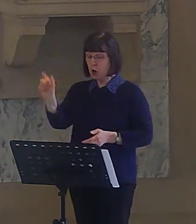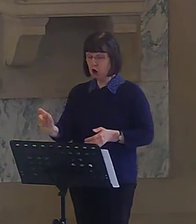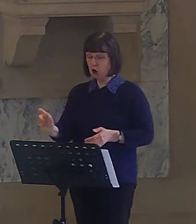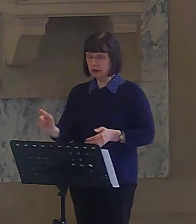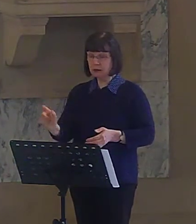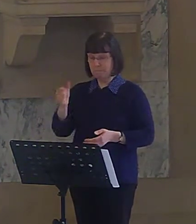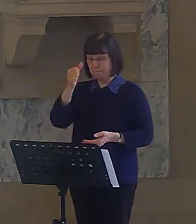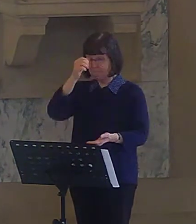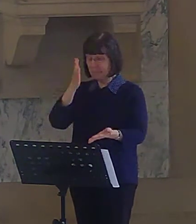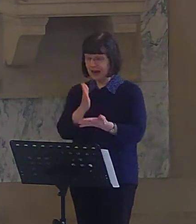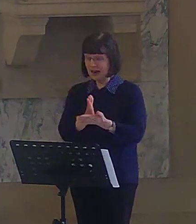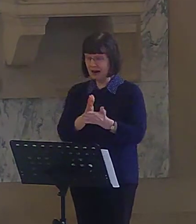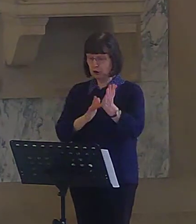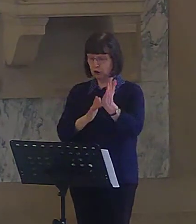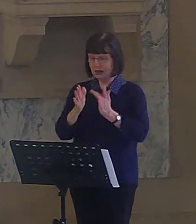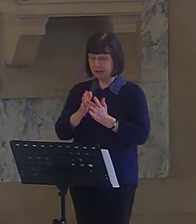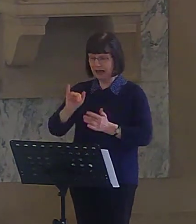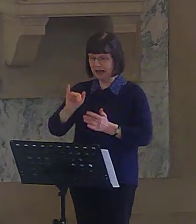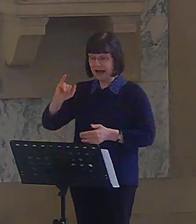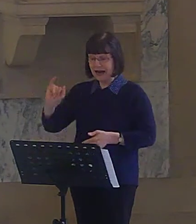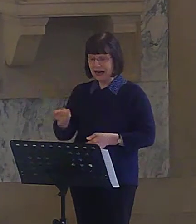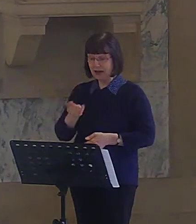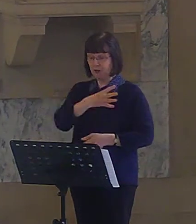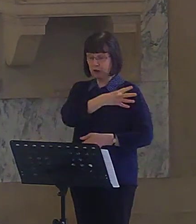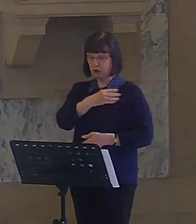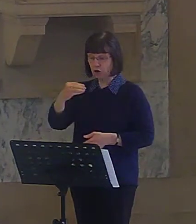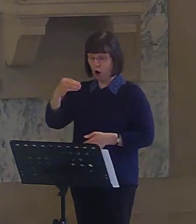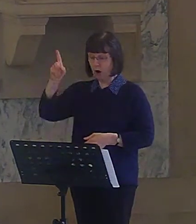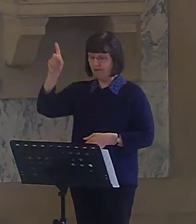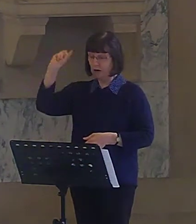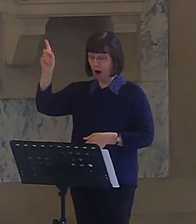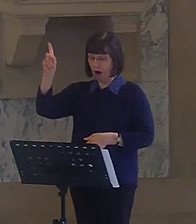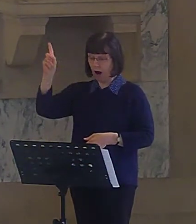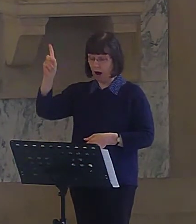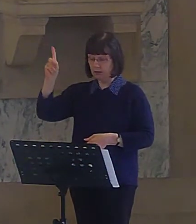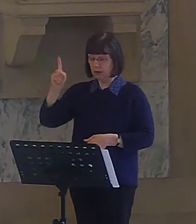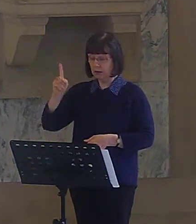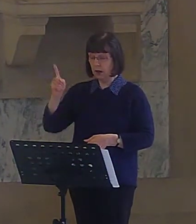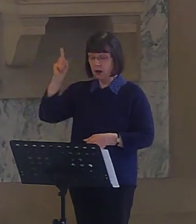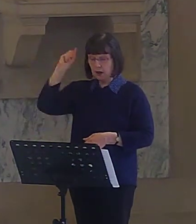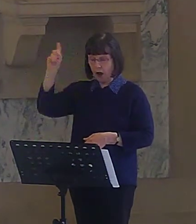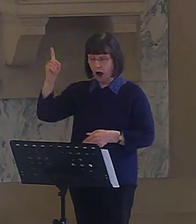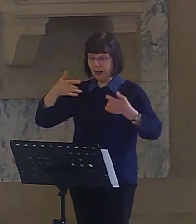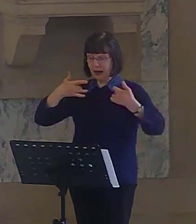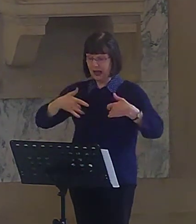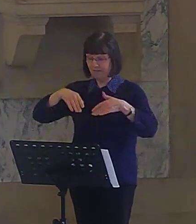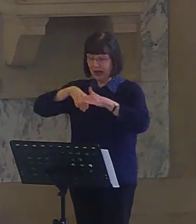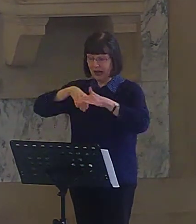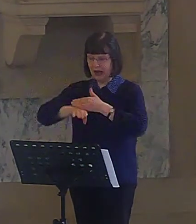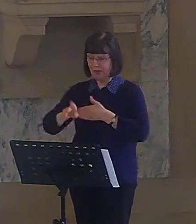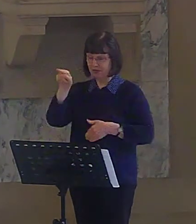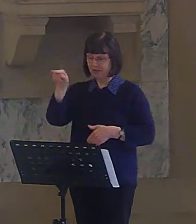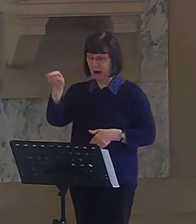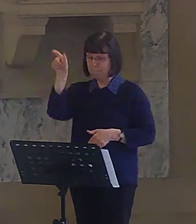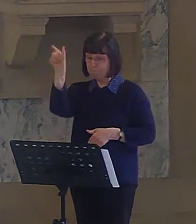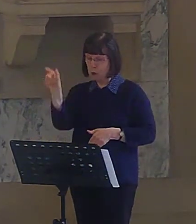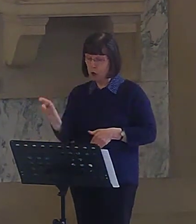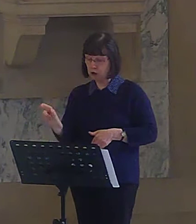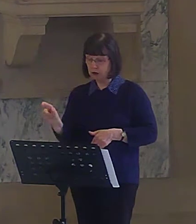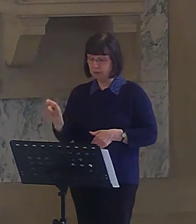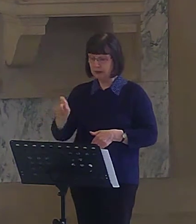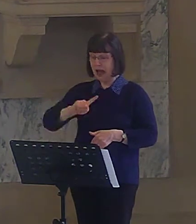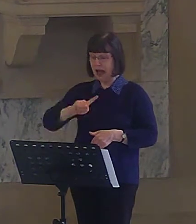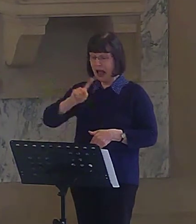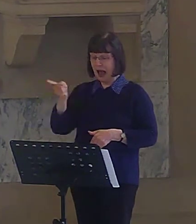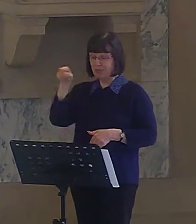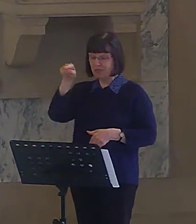If any person believes Jesus is the Son of God, God lives in that person, and